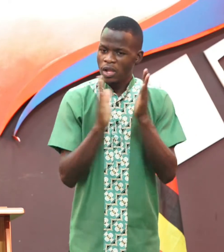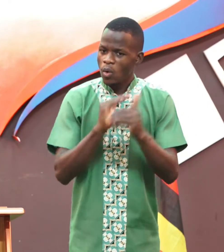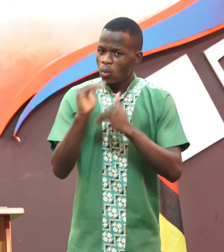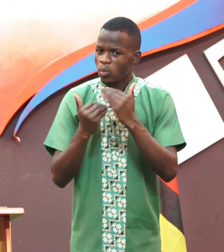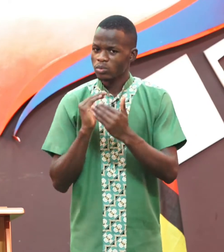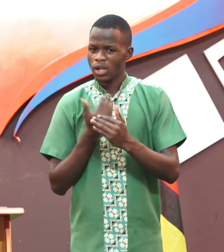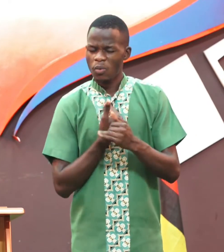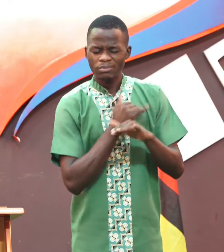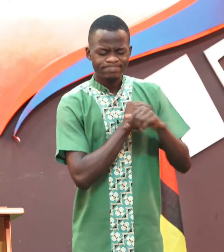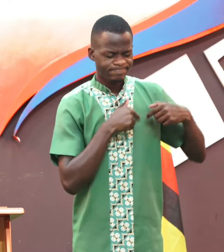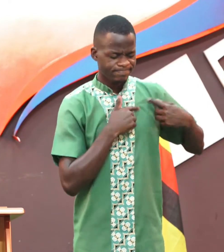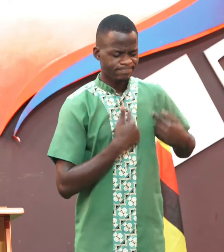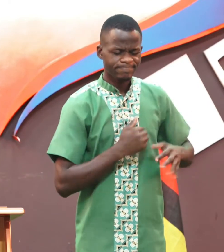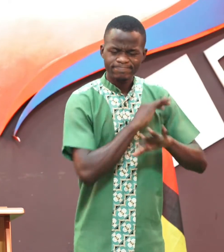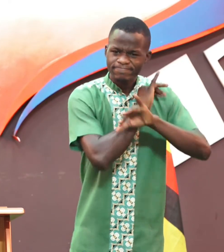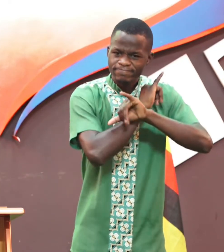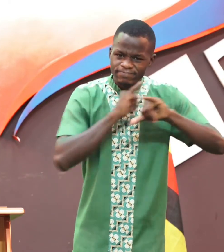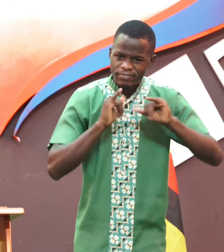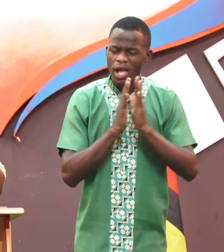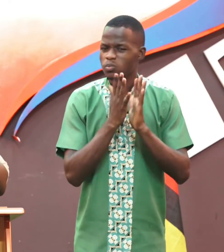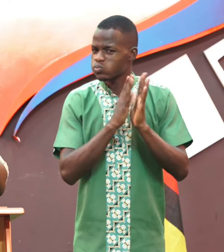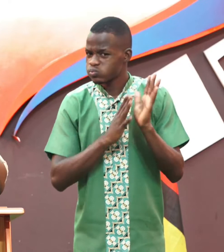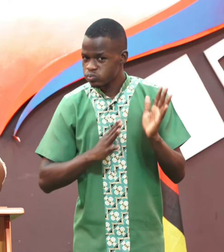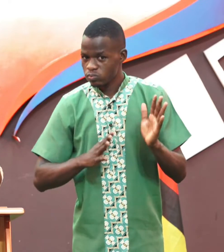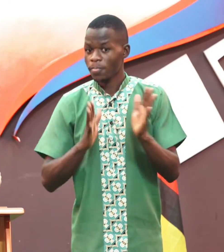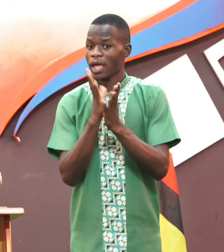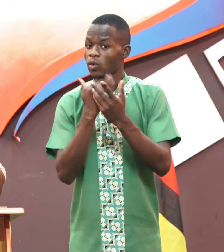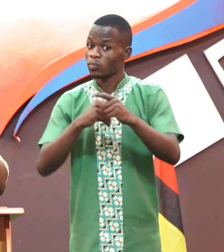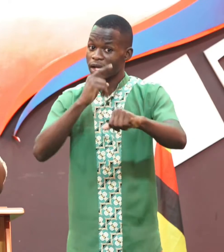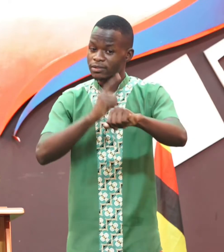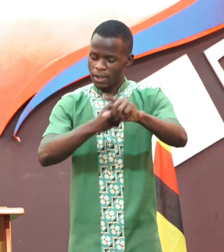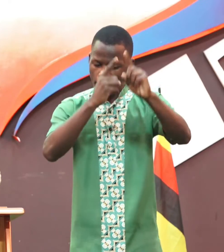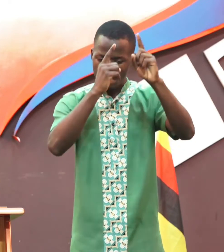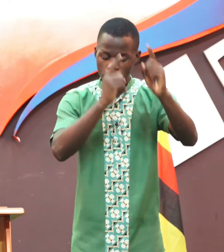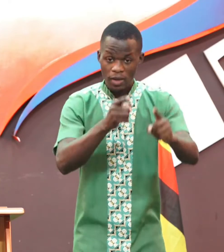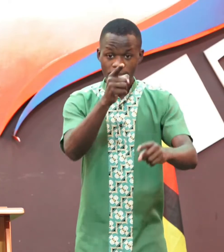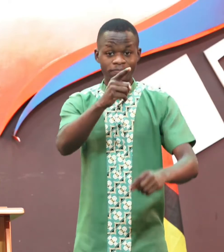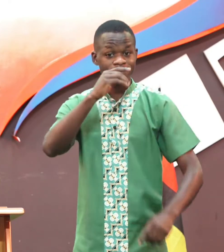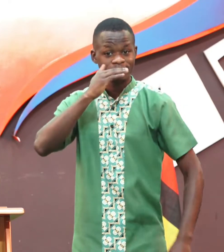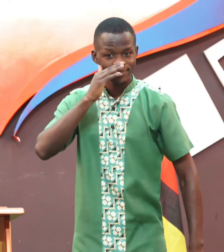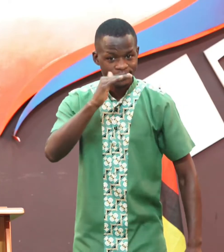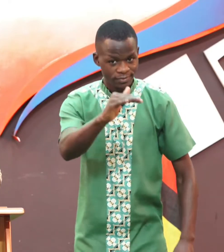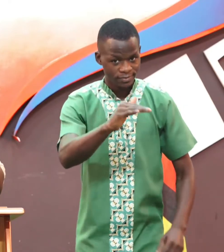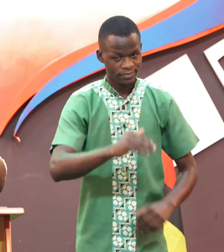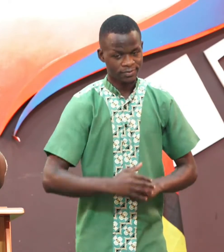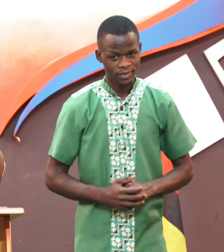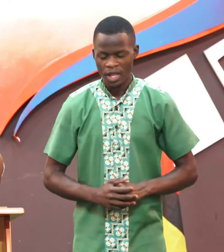gyaffe girongosebwe. That our hearts be cleansed. Tutuke kiseera nga bw'otuuka okwogera. That a time comes when you